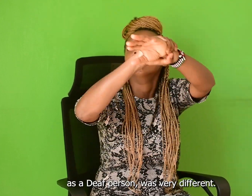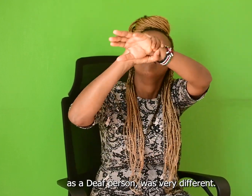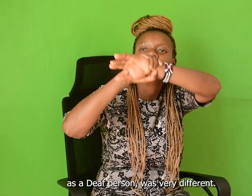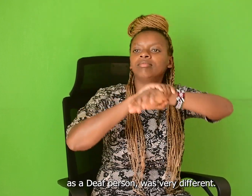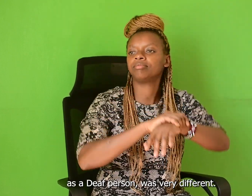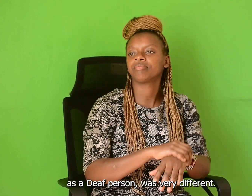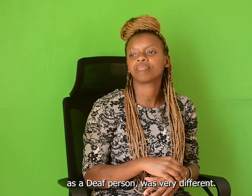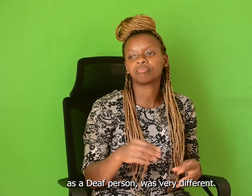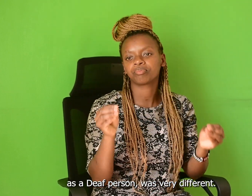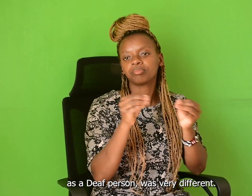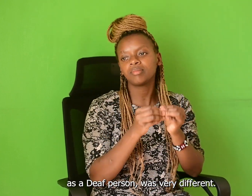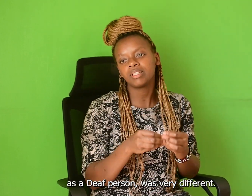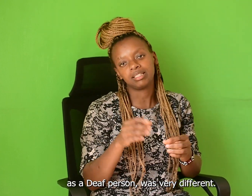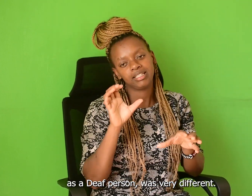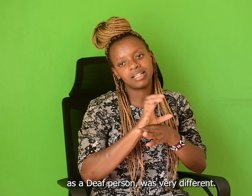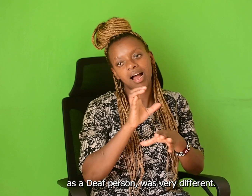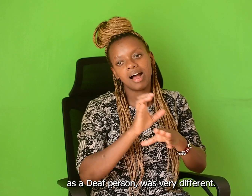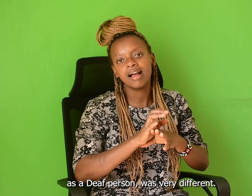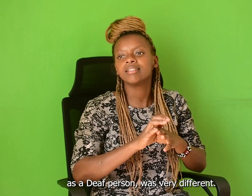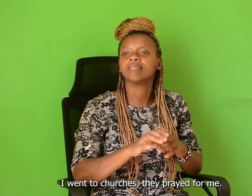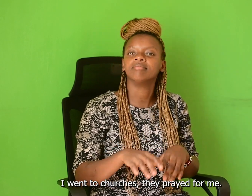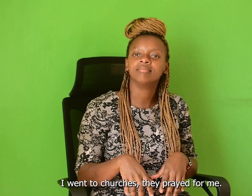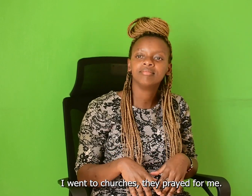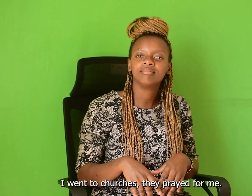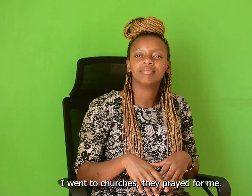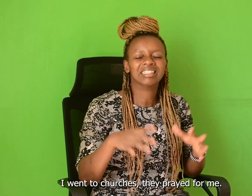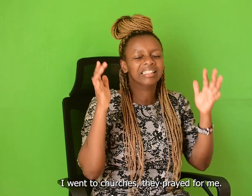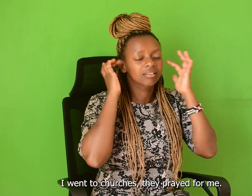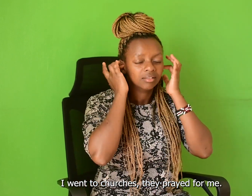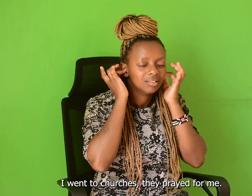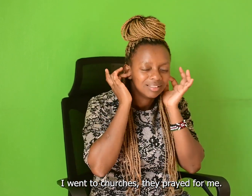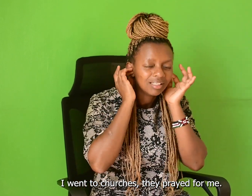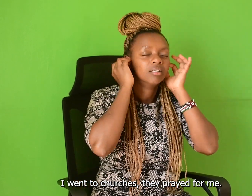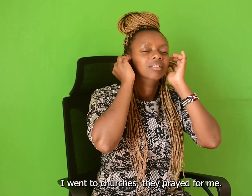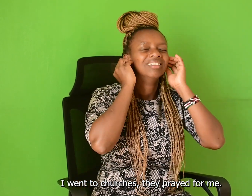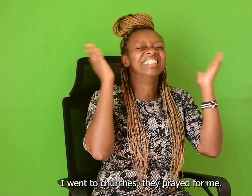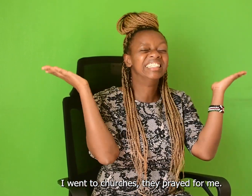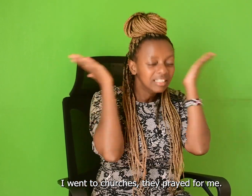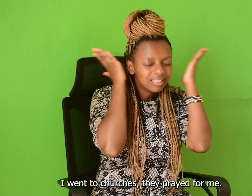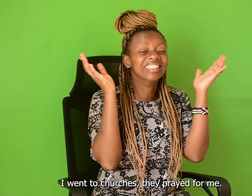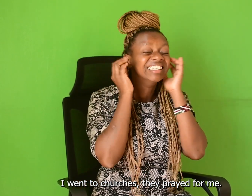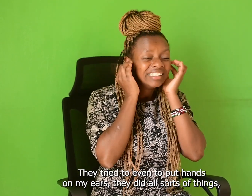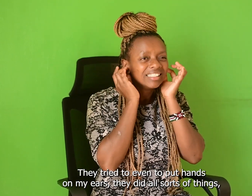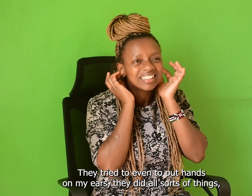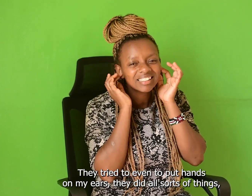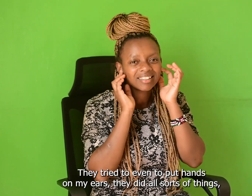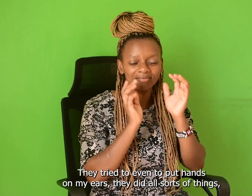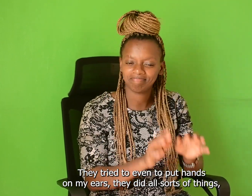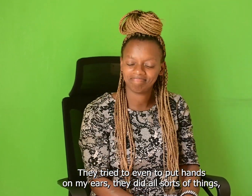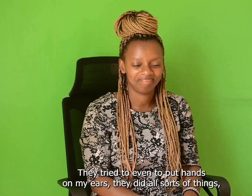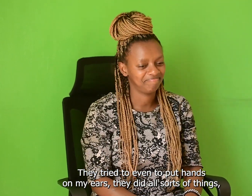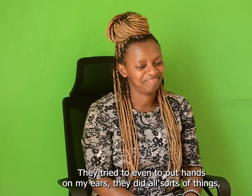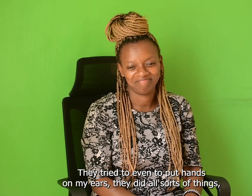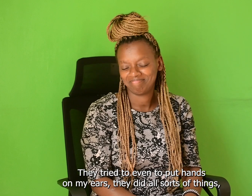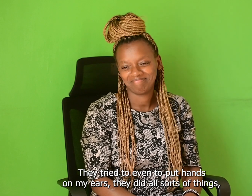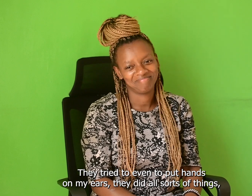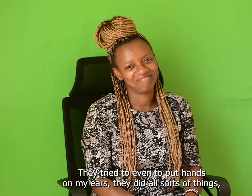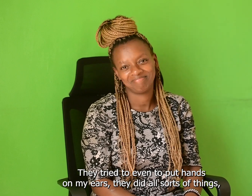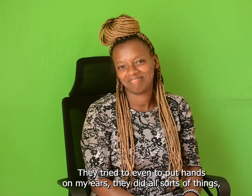person was very different. I went to churches, they prayed for me, they tried to, even they put their hands on my ears, they did all